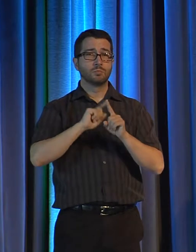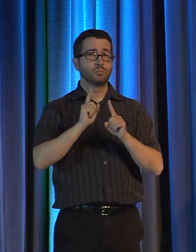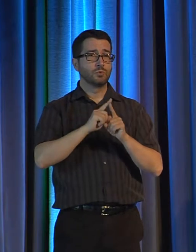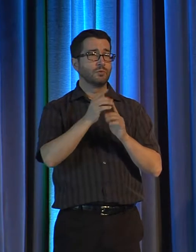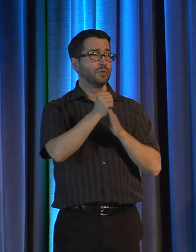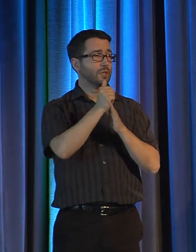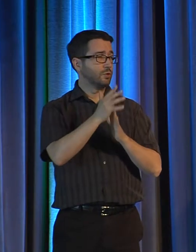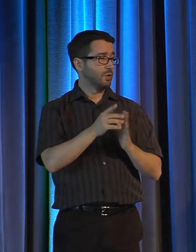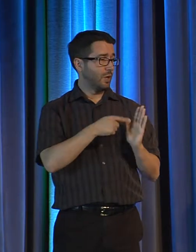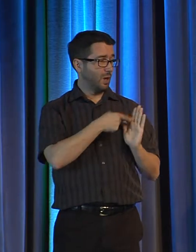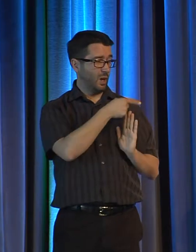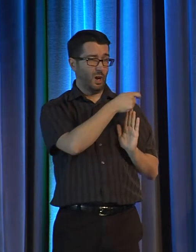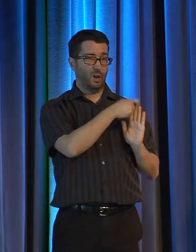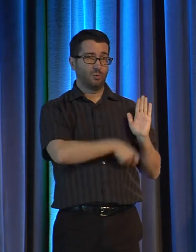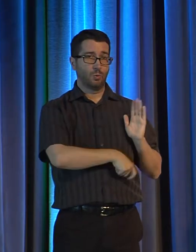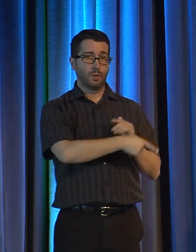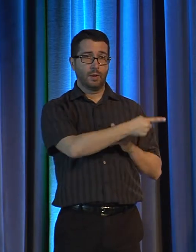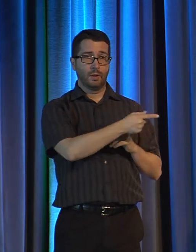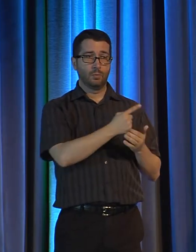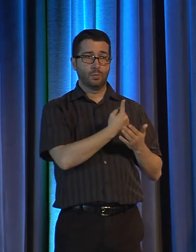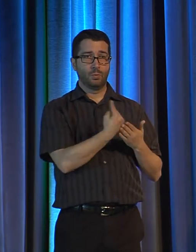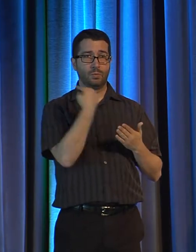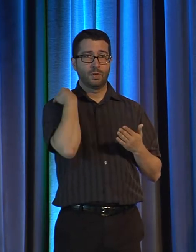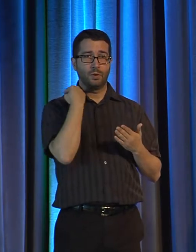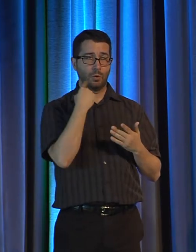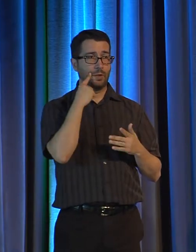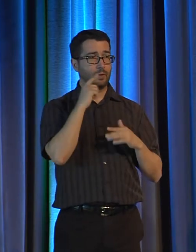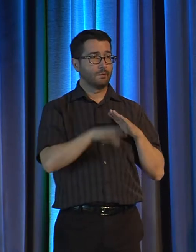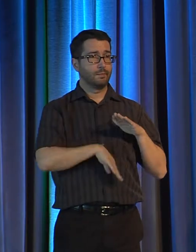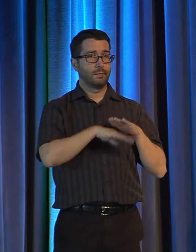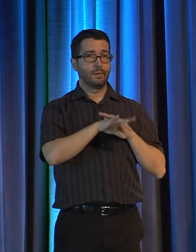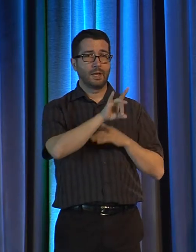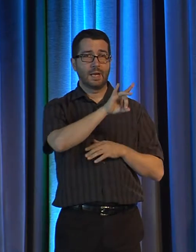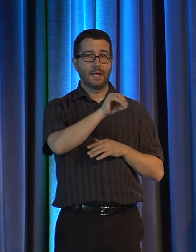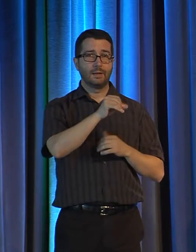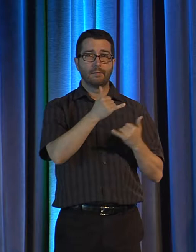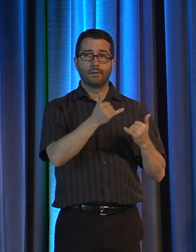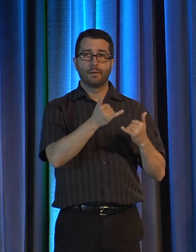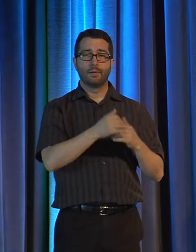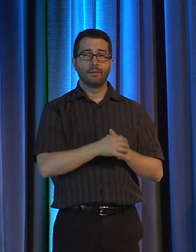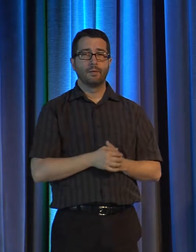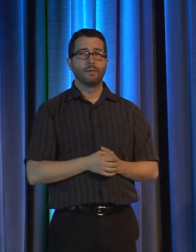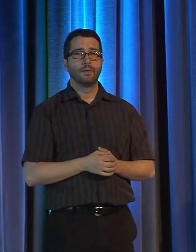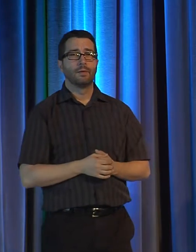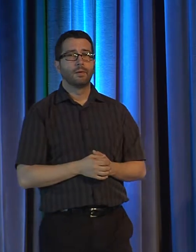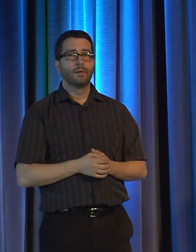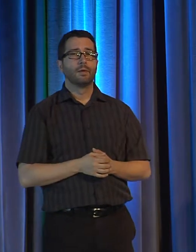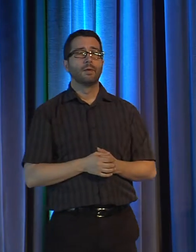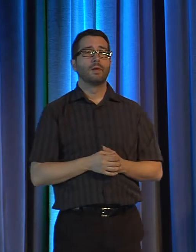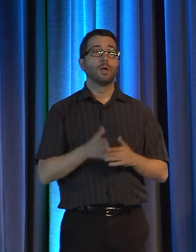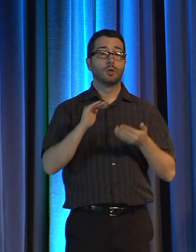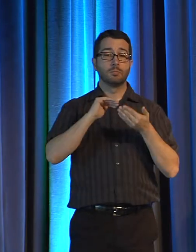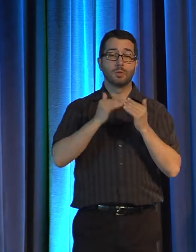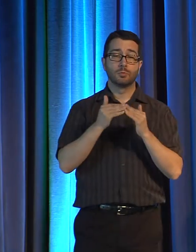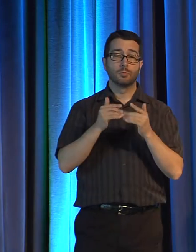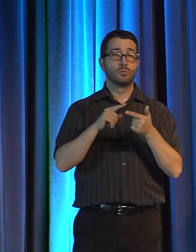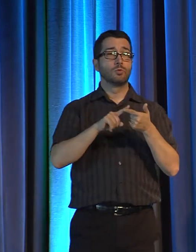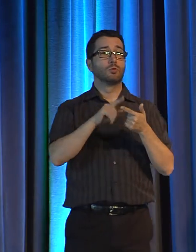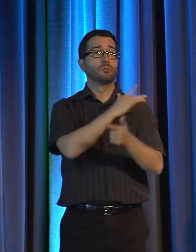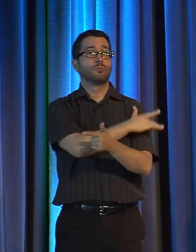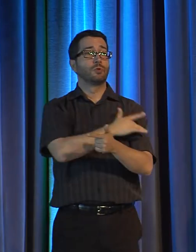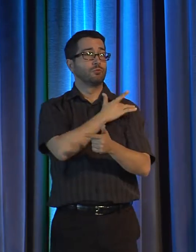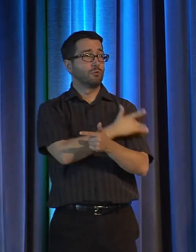probably a week ago. It's probably up to 80 now, healthcare leaders within the system. Municipal and provincial